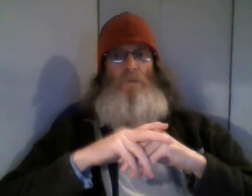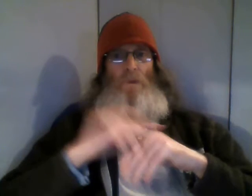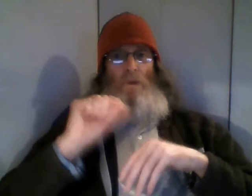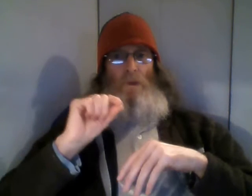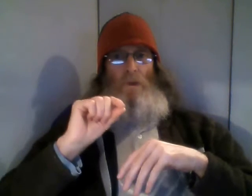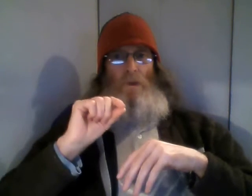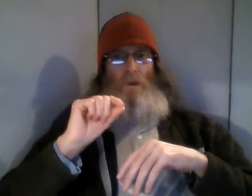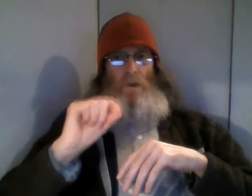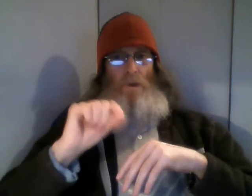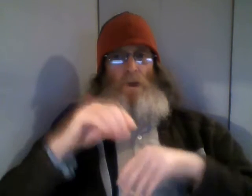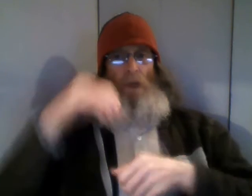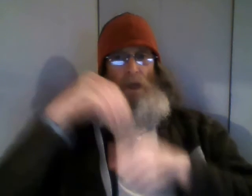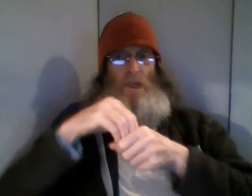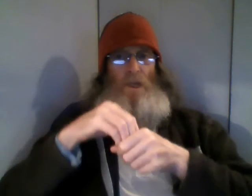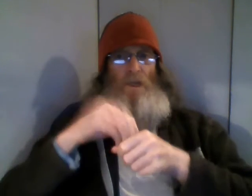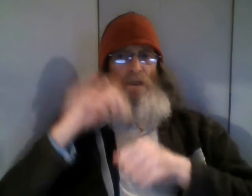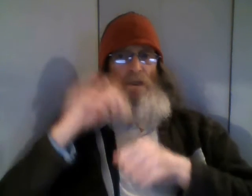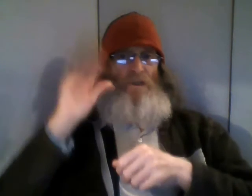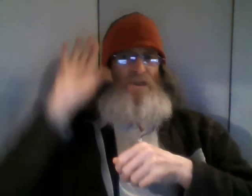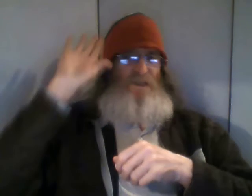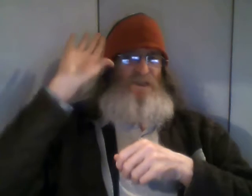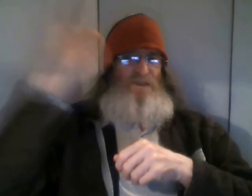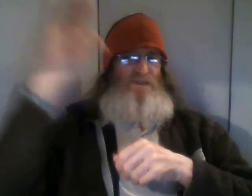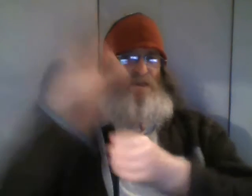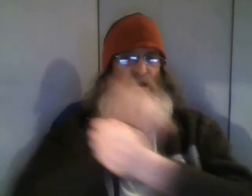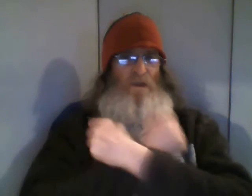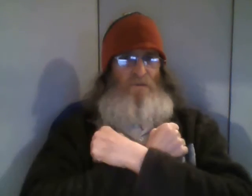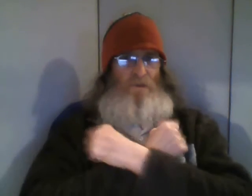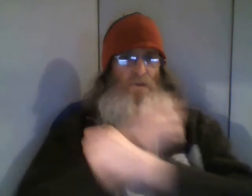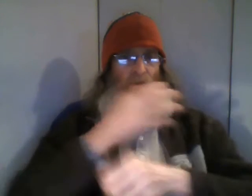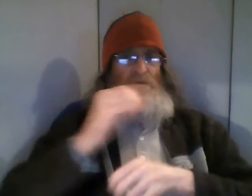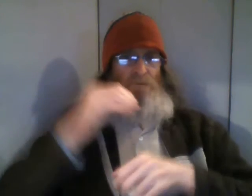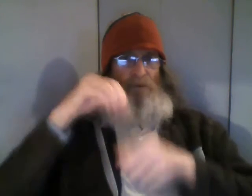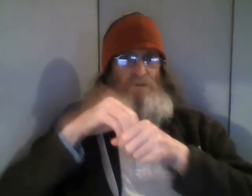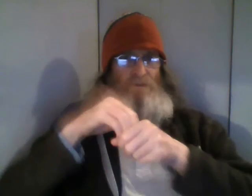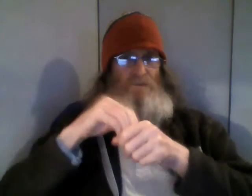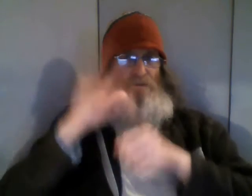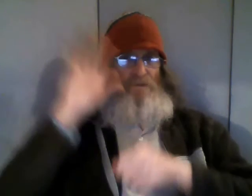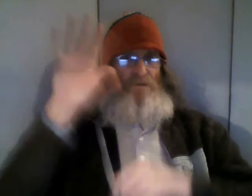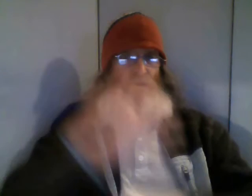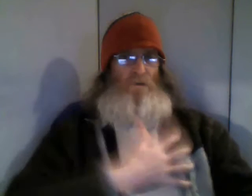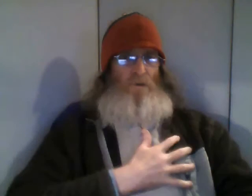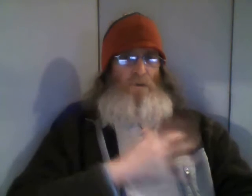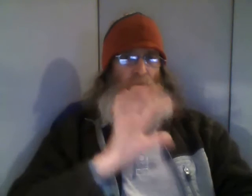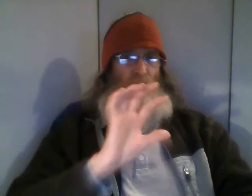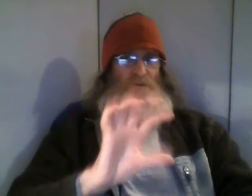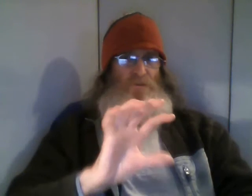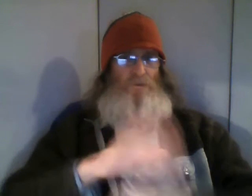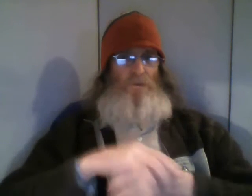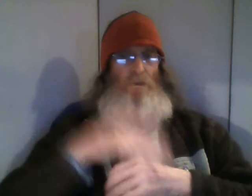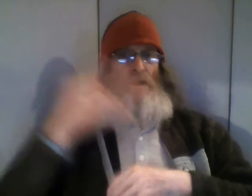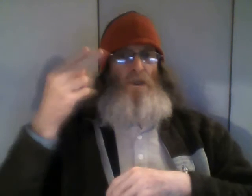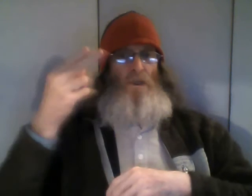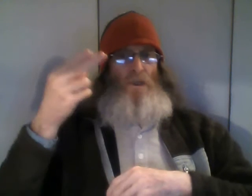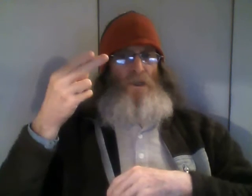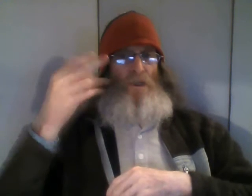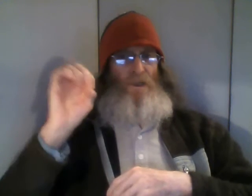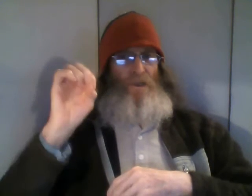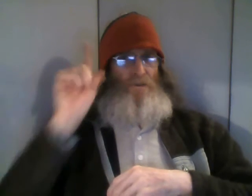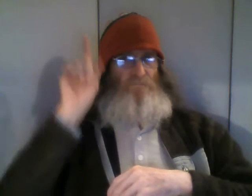paid. Sure Health plans are affordable. And while some plans require medical questions, for most Sure Health plans, your acceptance is